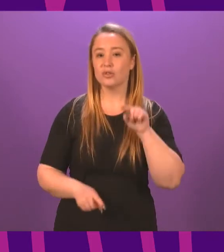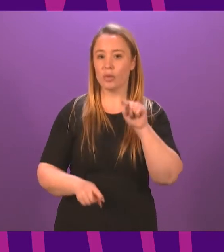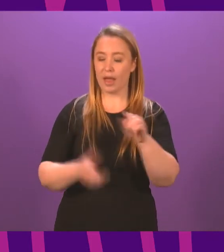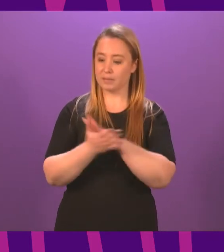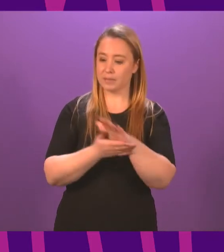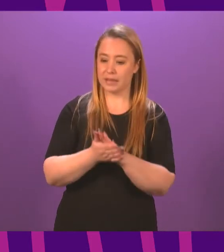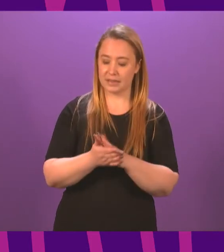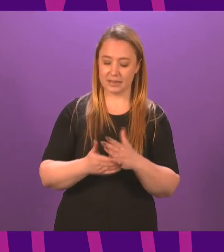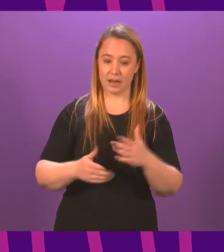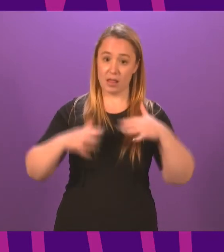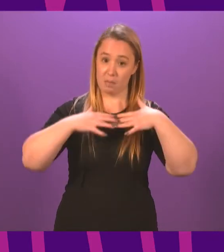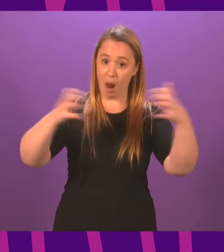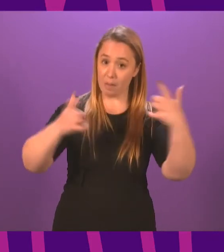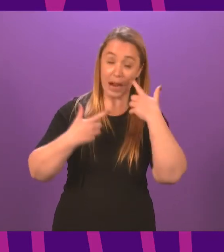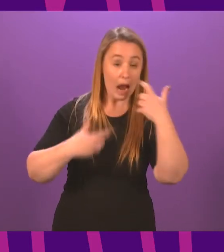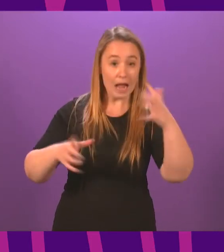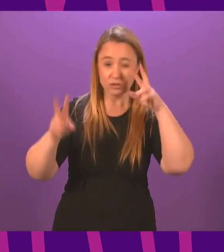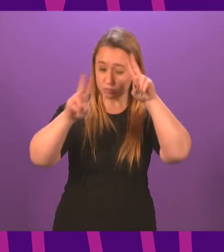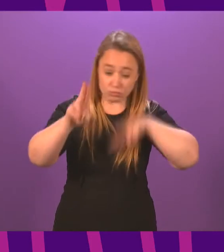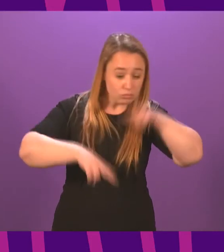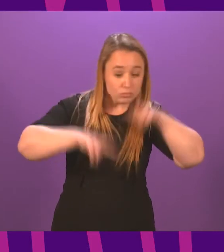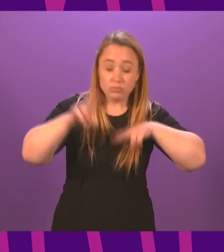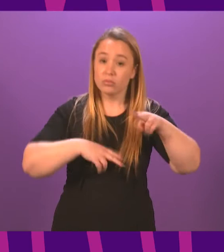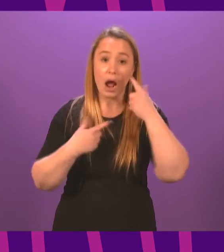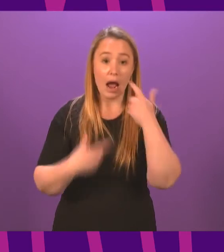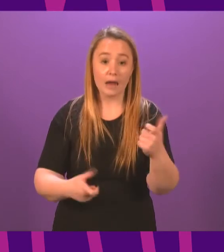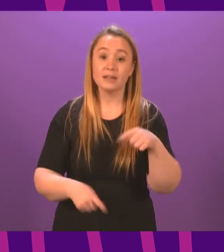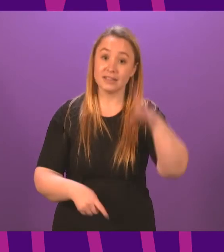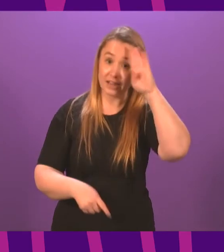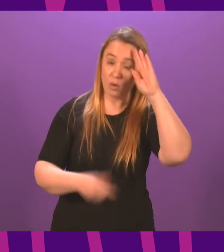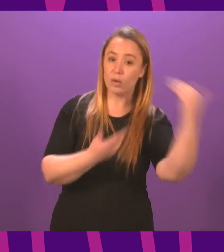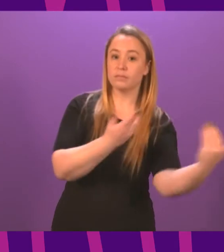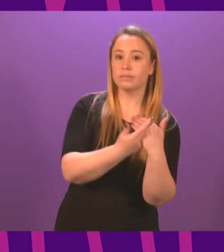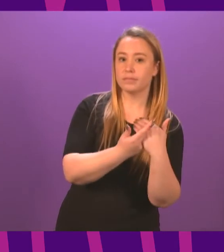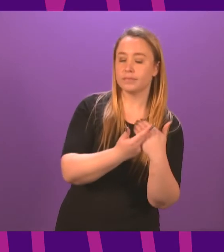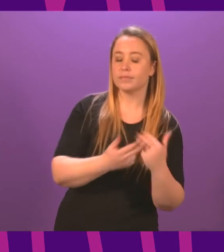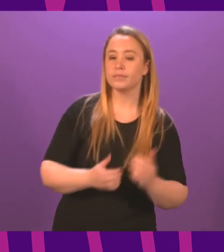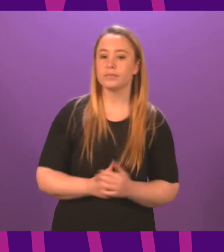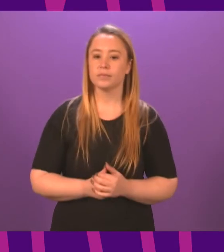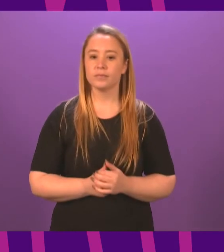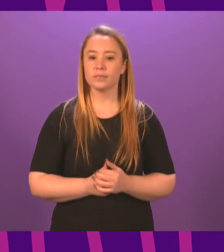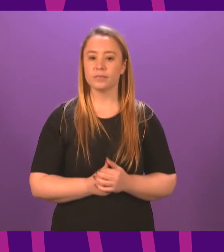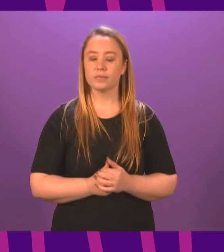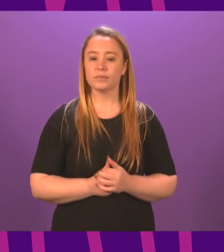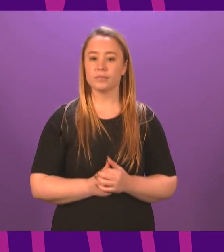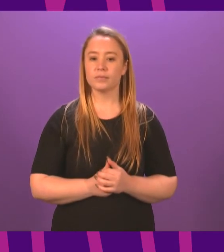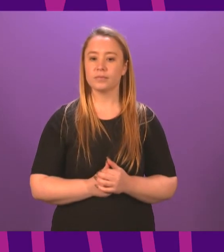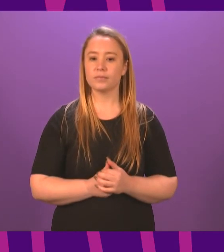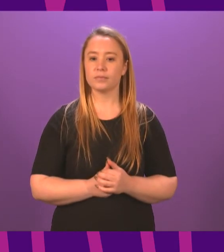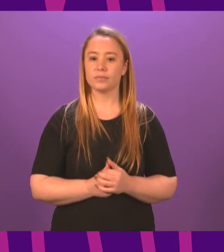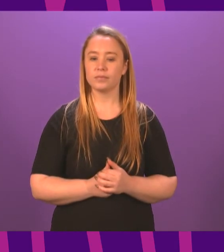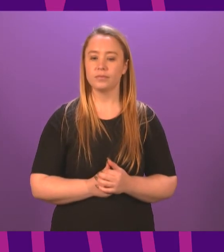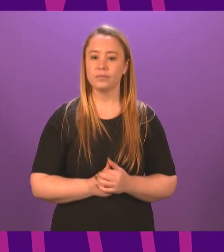the scrutiny of this Parliament, it is also dangerous. Yes, I'll take an intervention. Cabinet Secretary Aileen I'm just aware that there's quite a